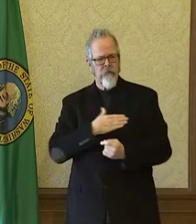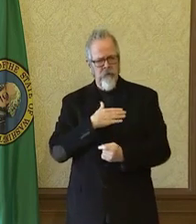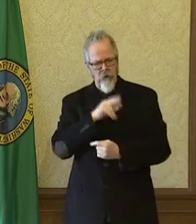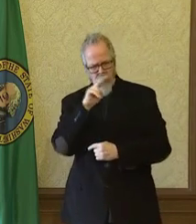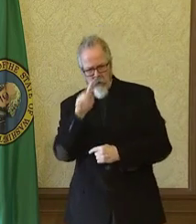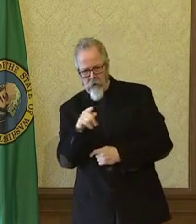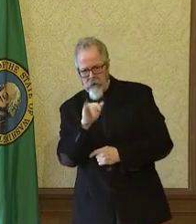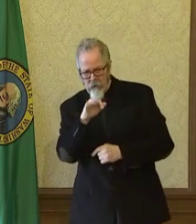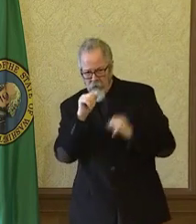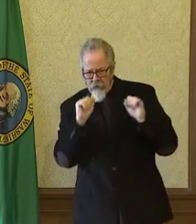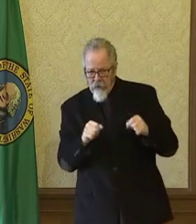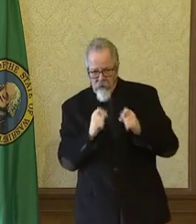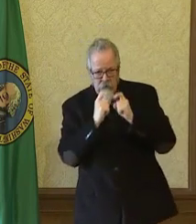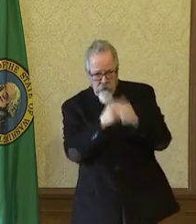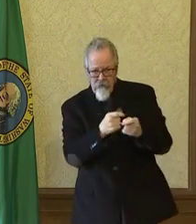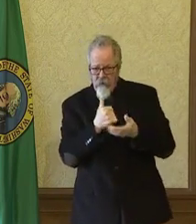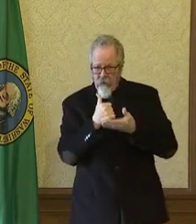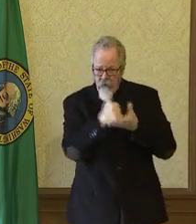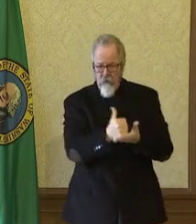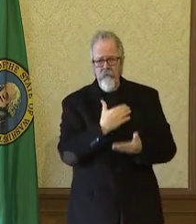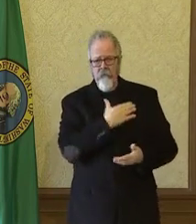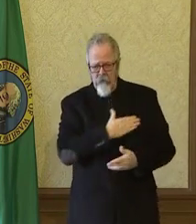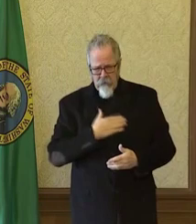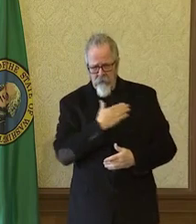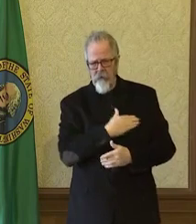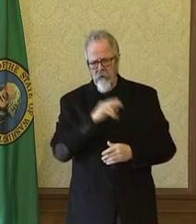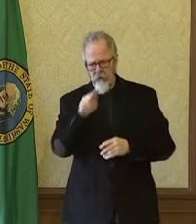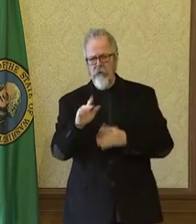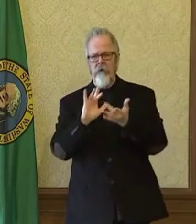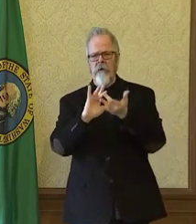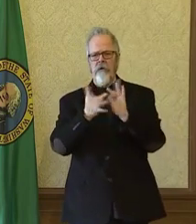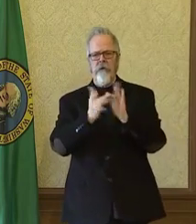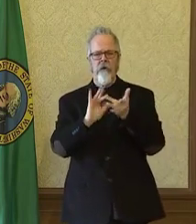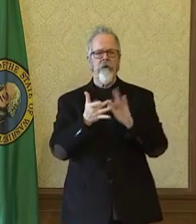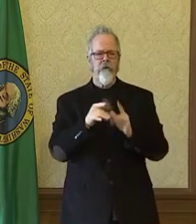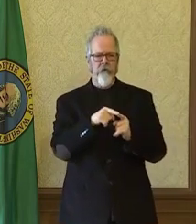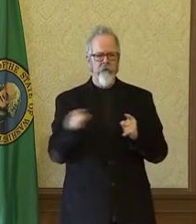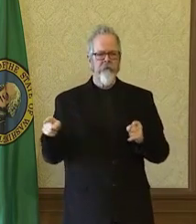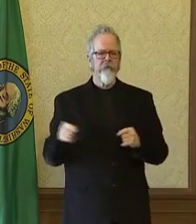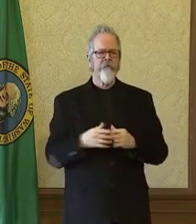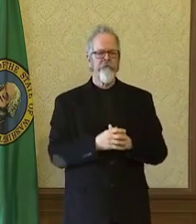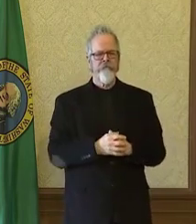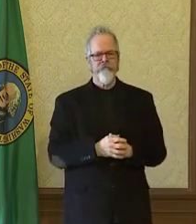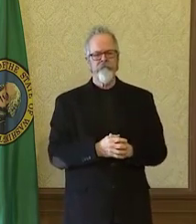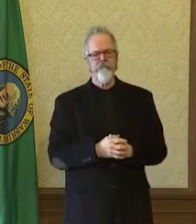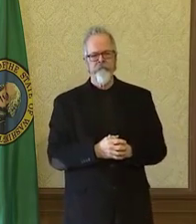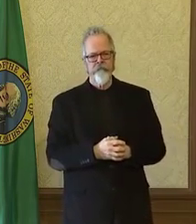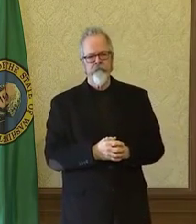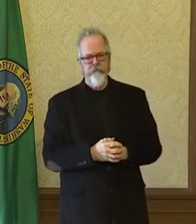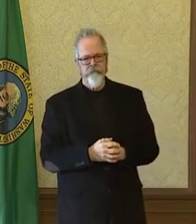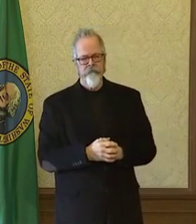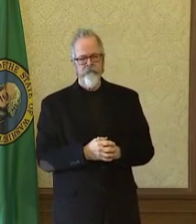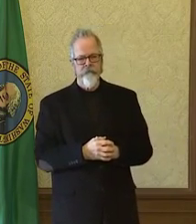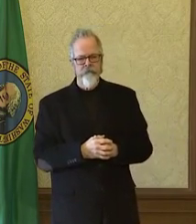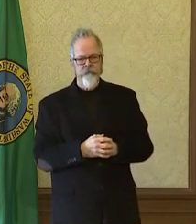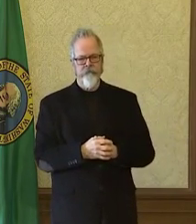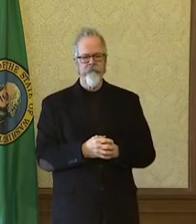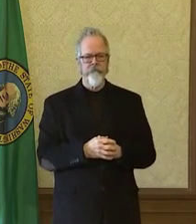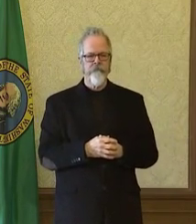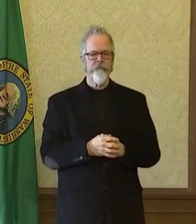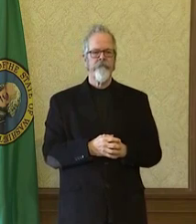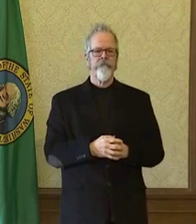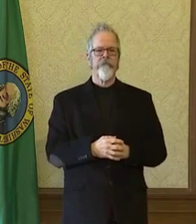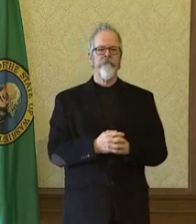Just to give you some idea of some of the other work we've done, we have now dispersed $120 million out of the $200 million